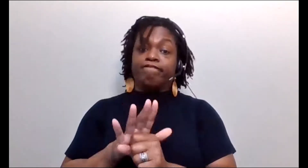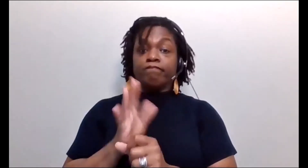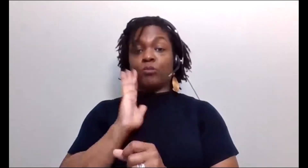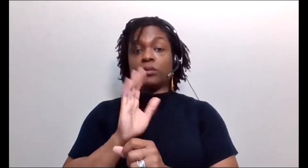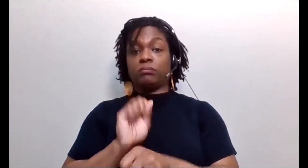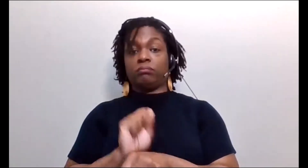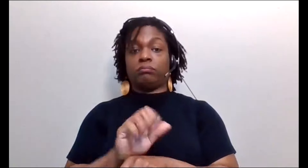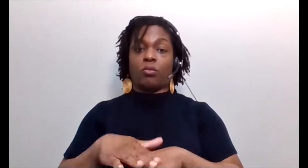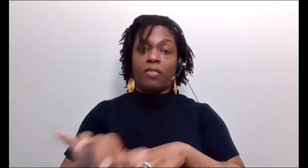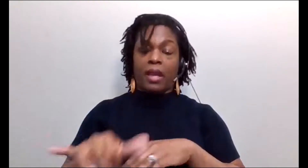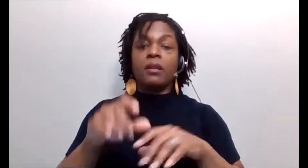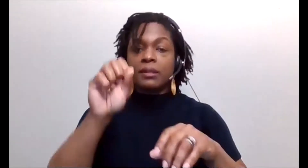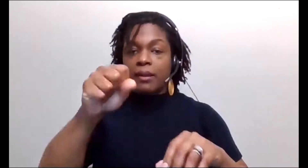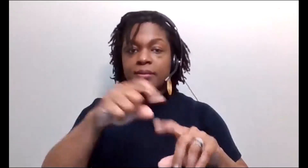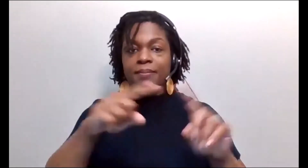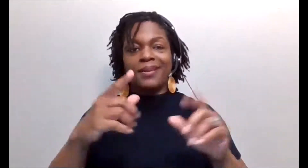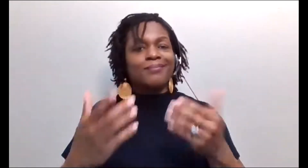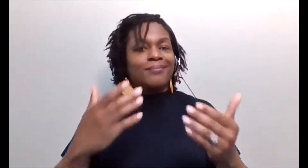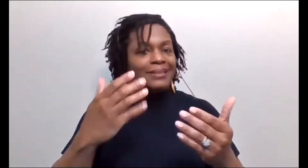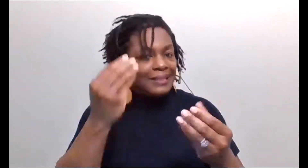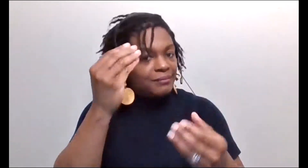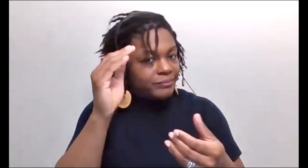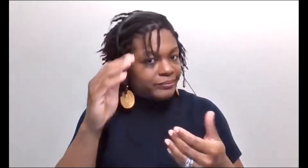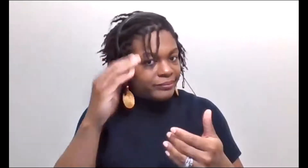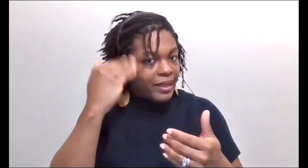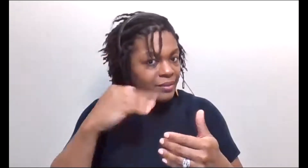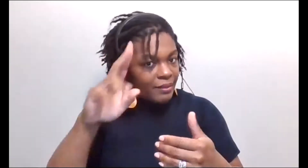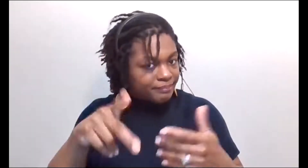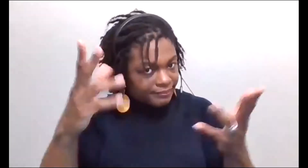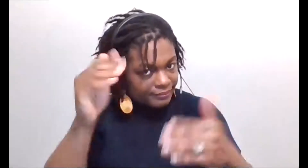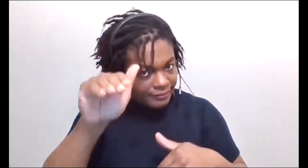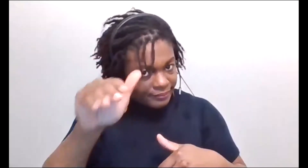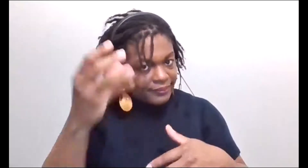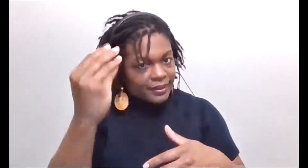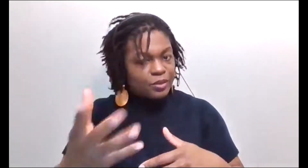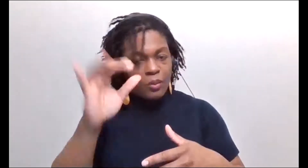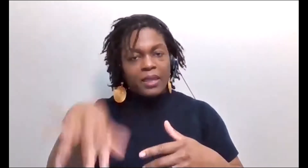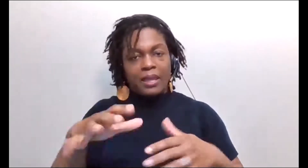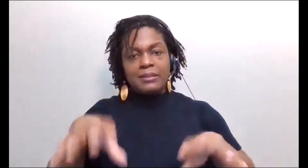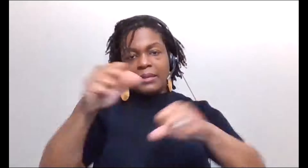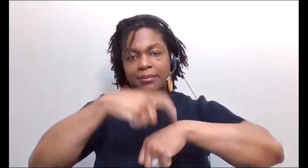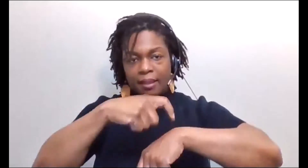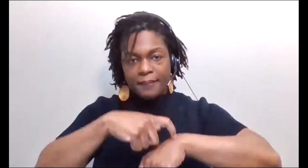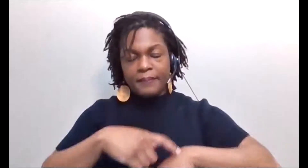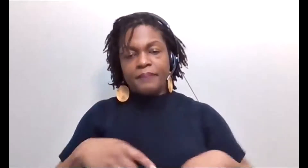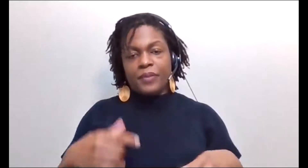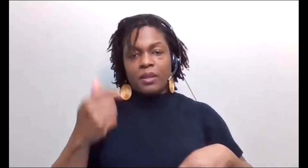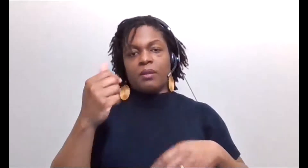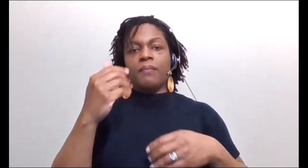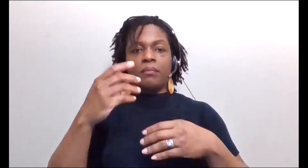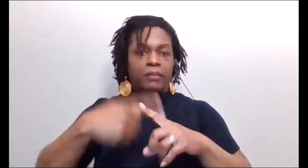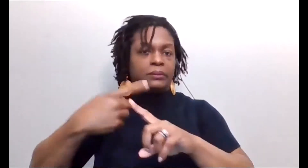It may take some months to get put in long term, but keep in mind those services and those exceptions are